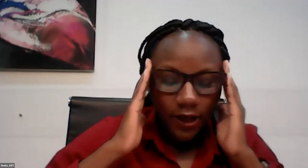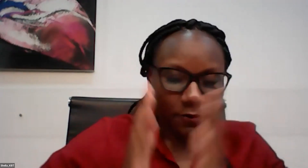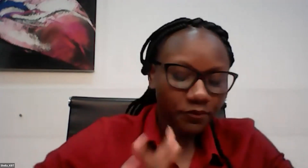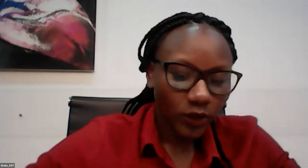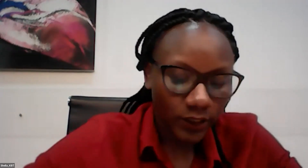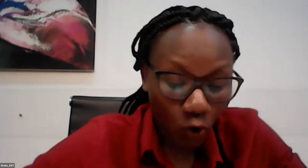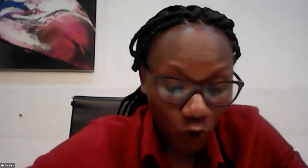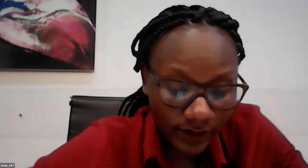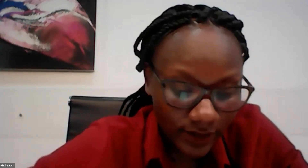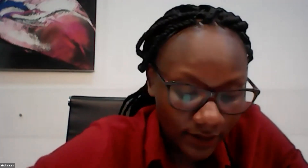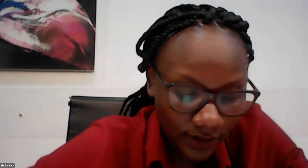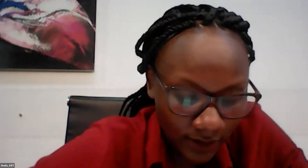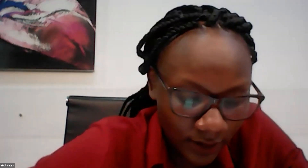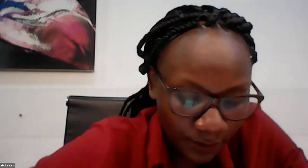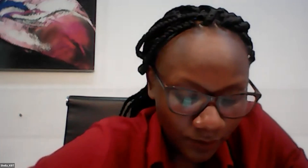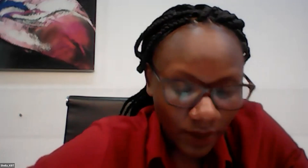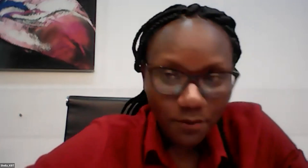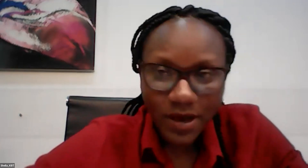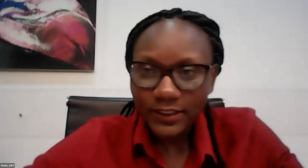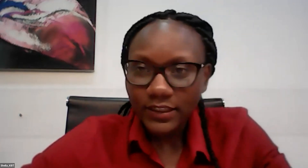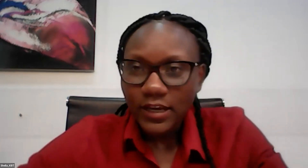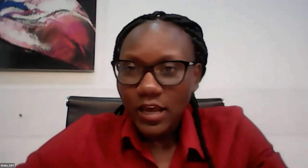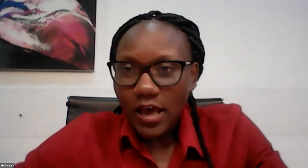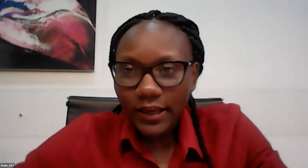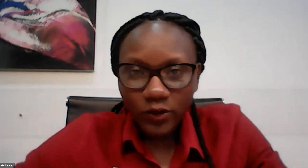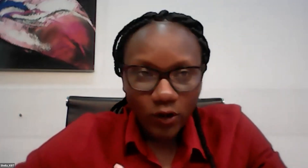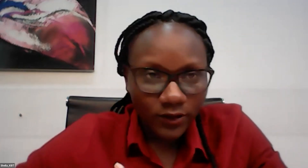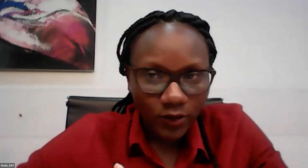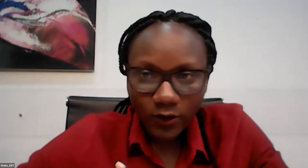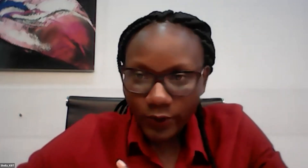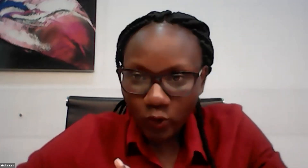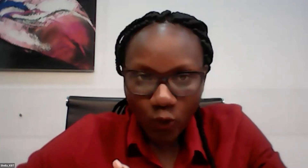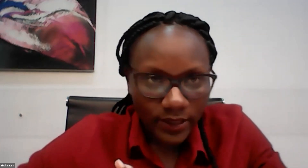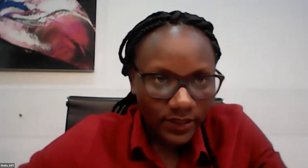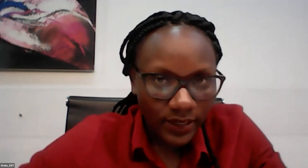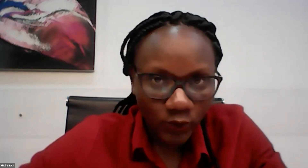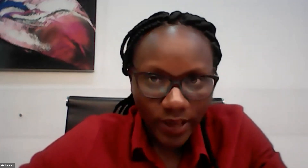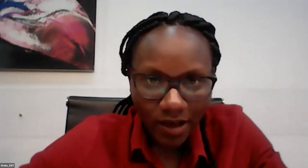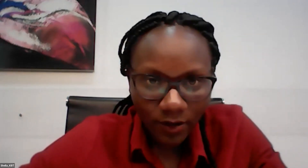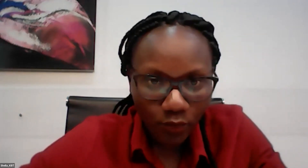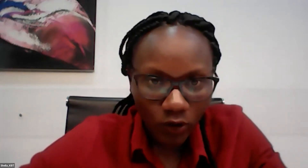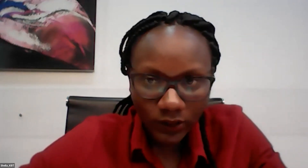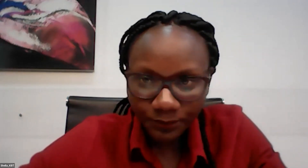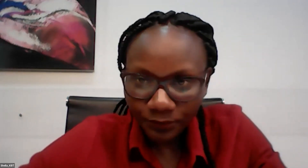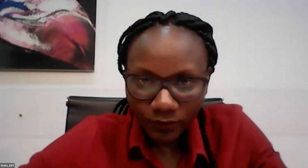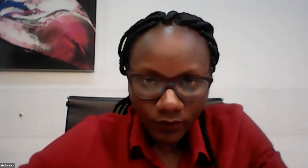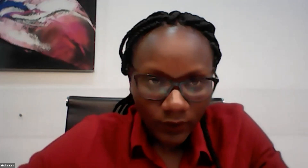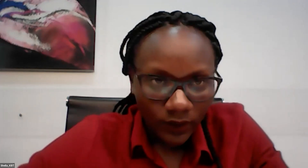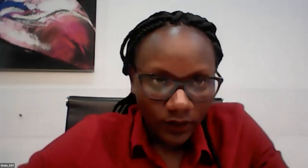innovation in cohort 6 is. But I'd also request that we have a